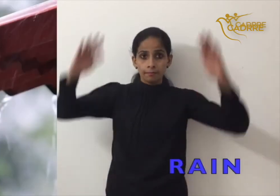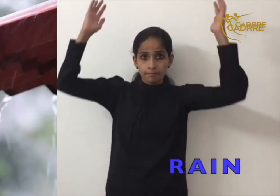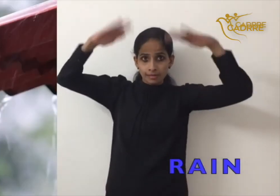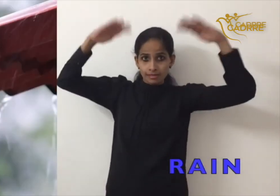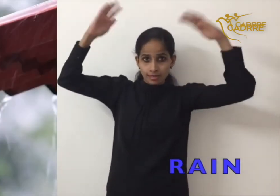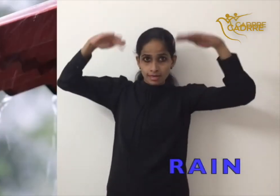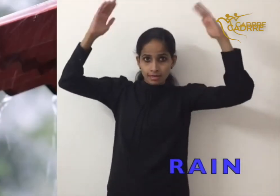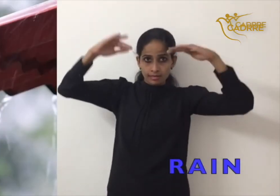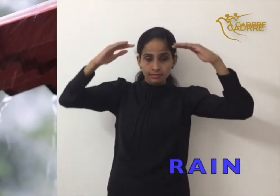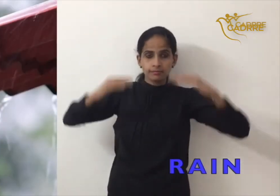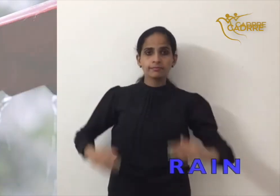rain,